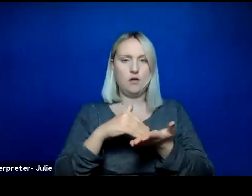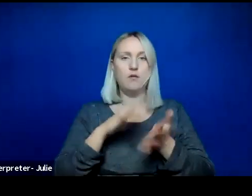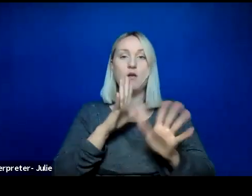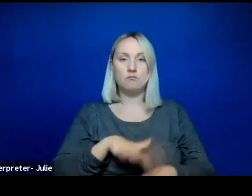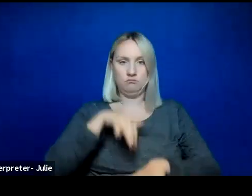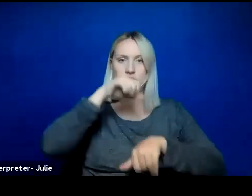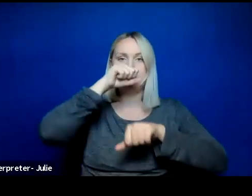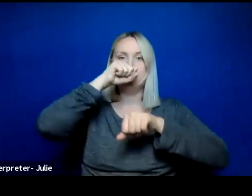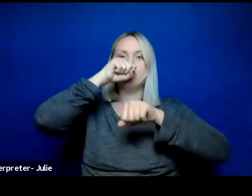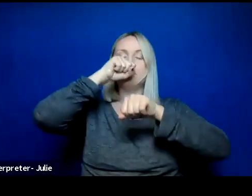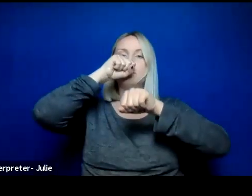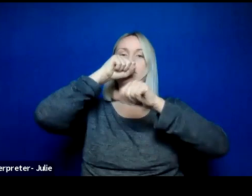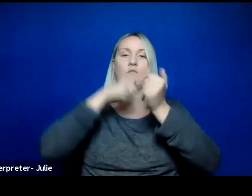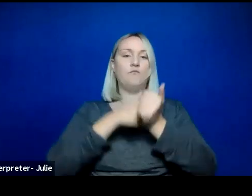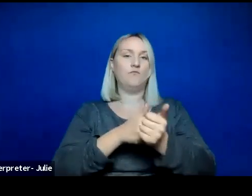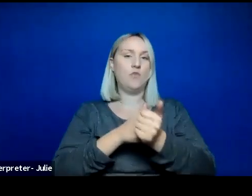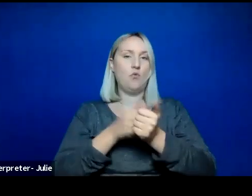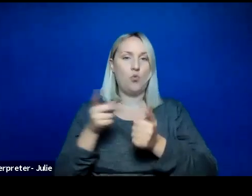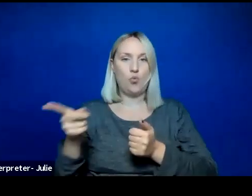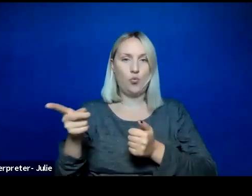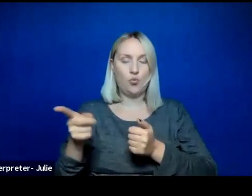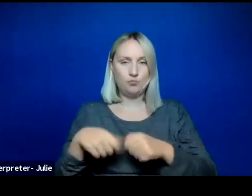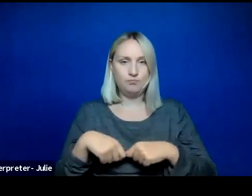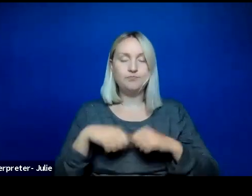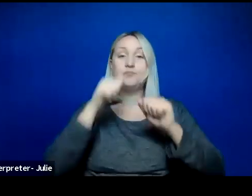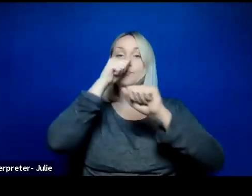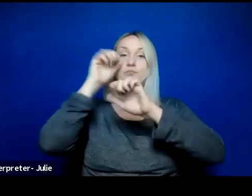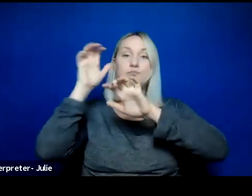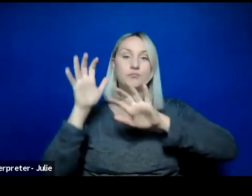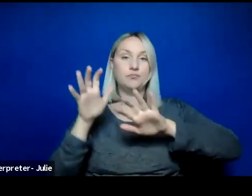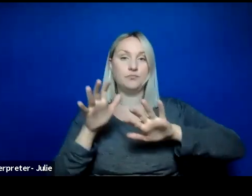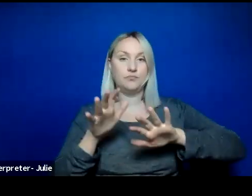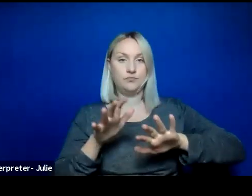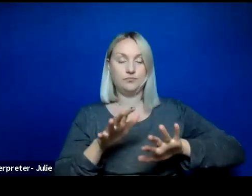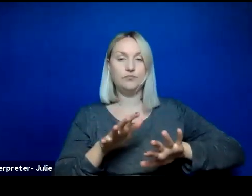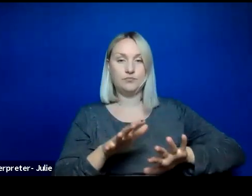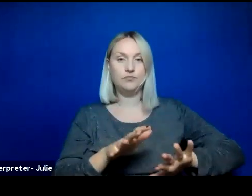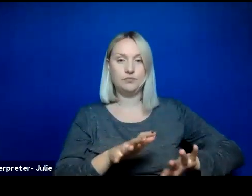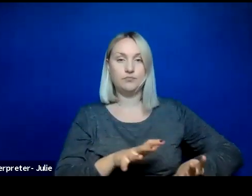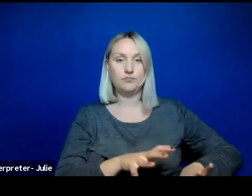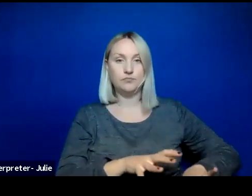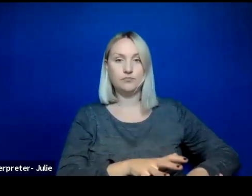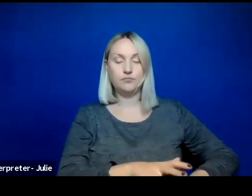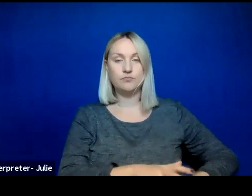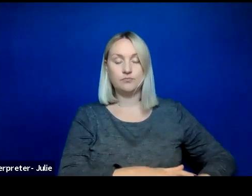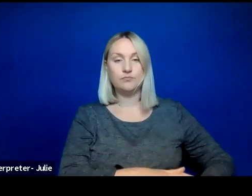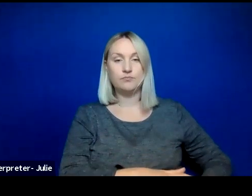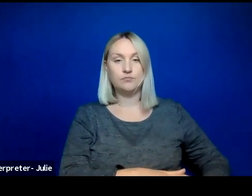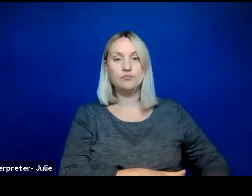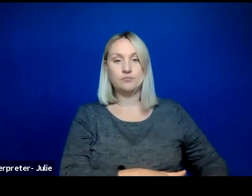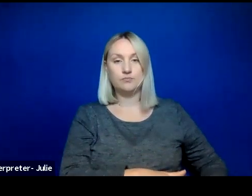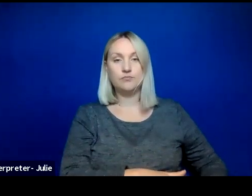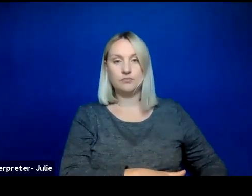arms forward, body forward, thoughts forward. Exhale, contain, squeeze back, maybe reach